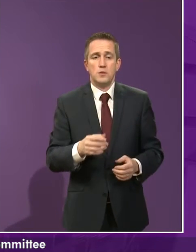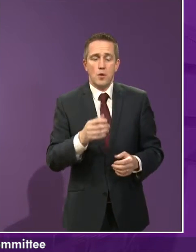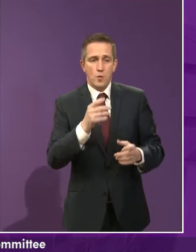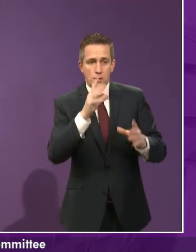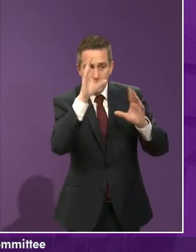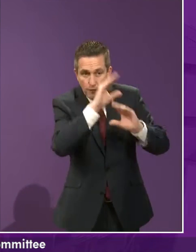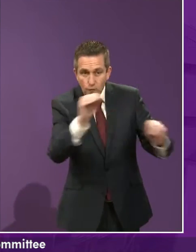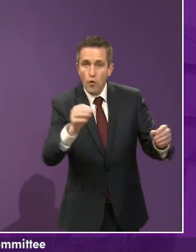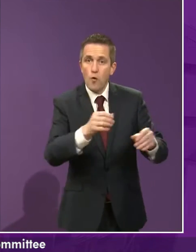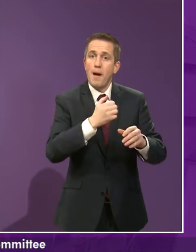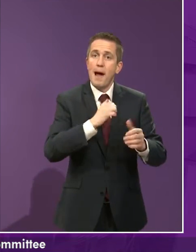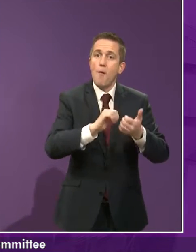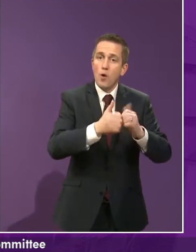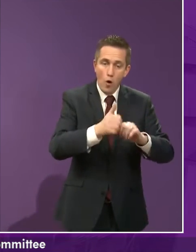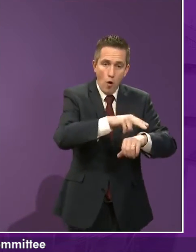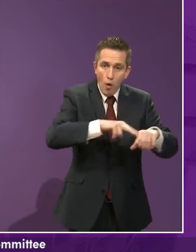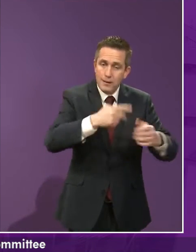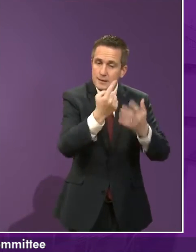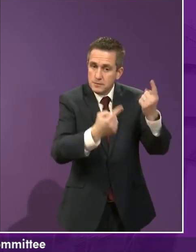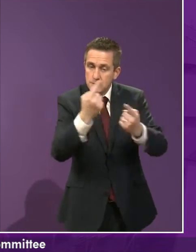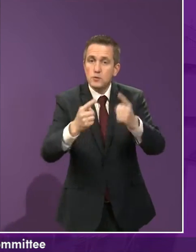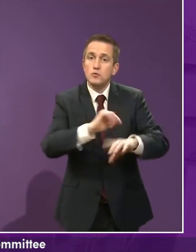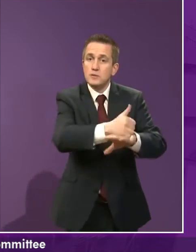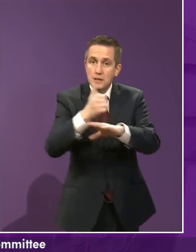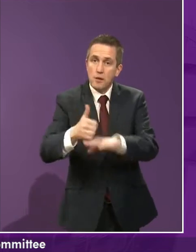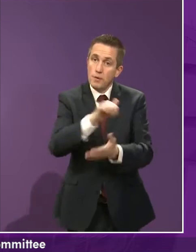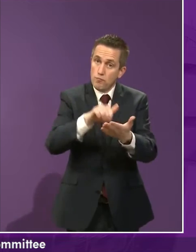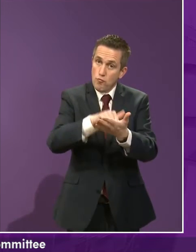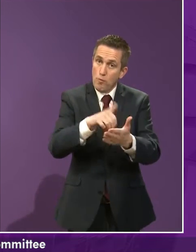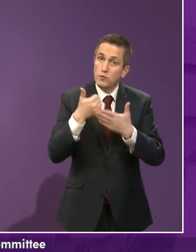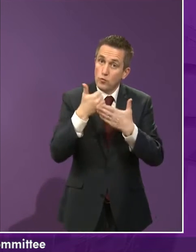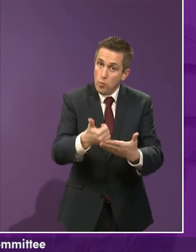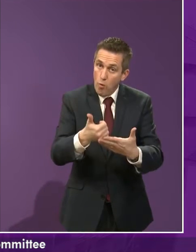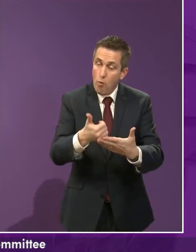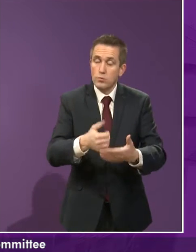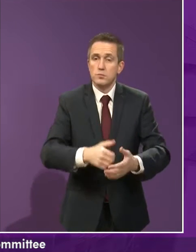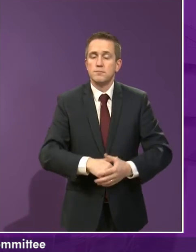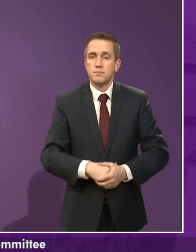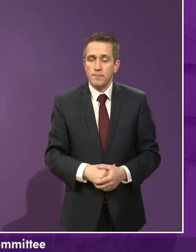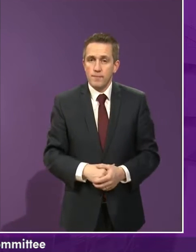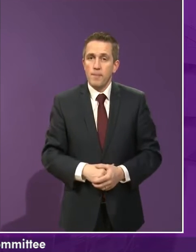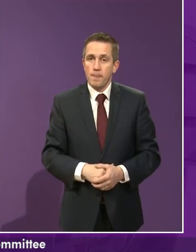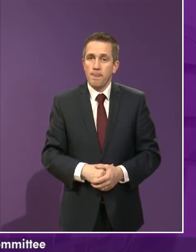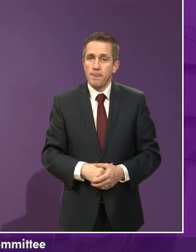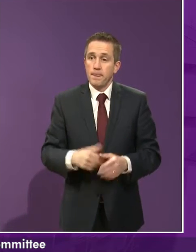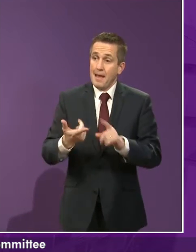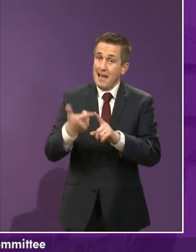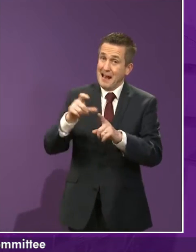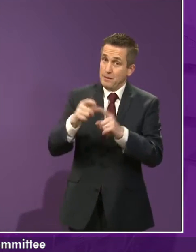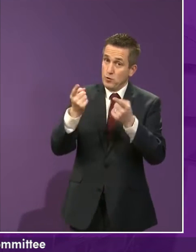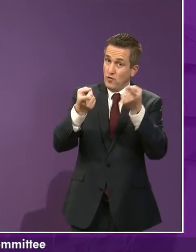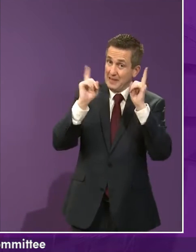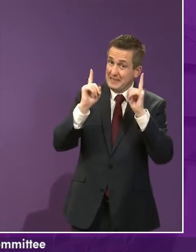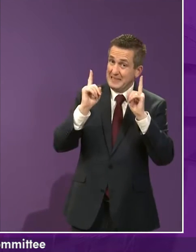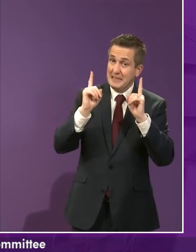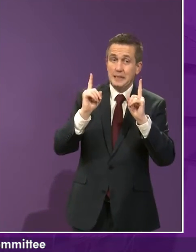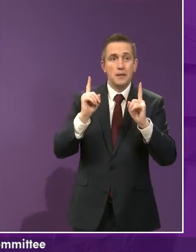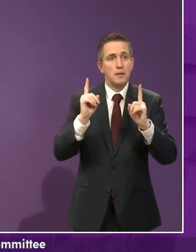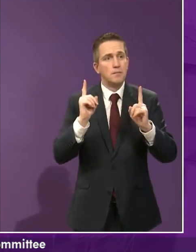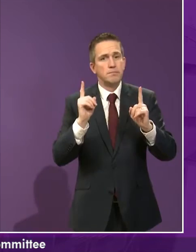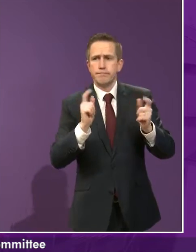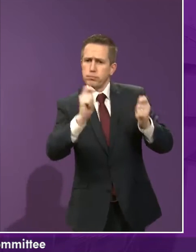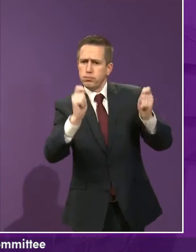to put that support in place. And I would be lying if I said it wasn't a constant challenge to